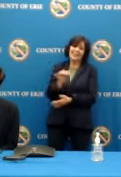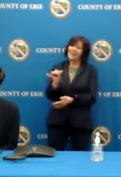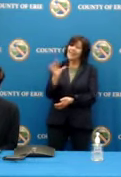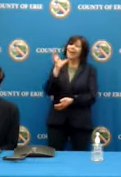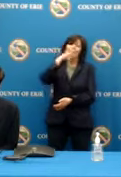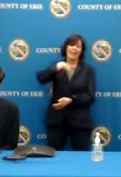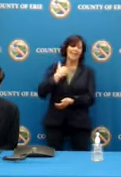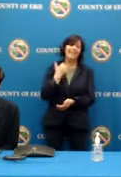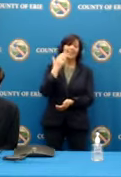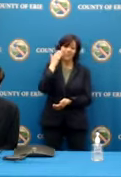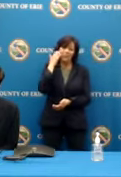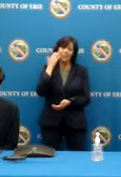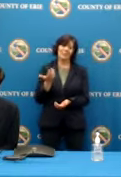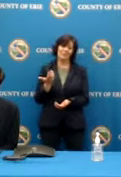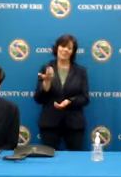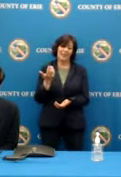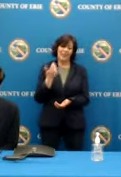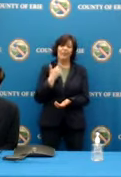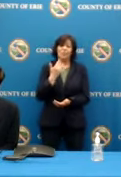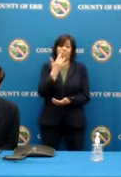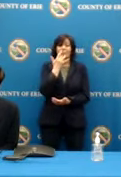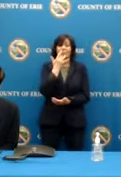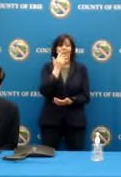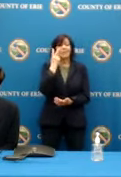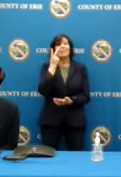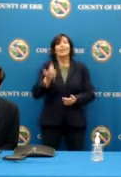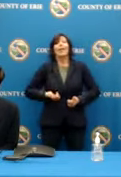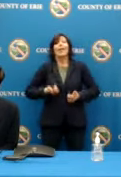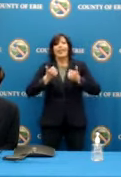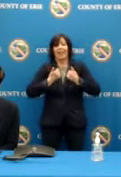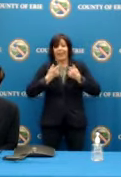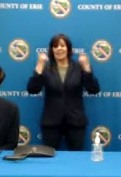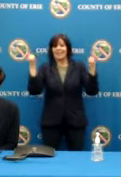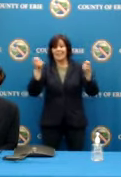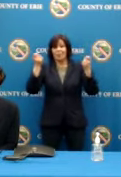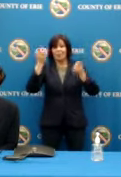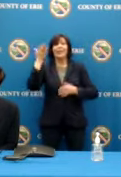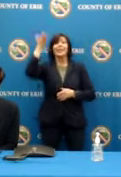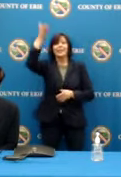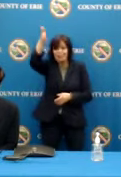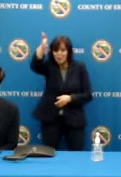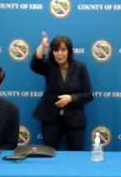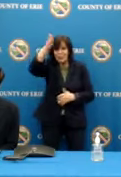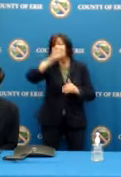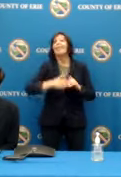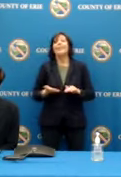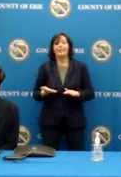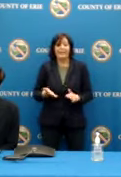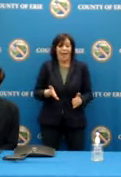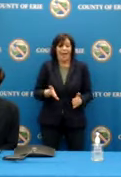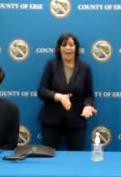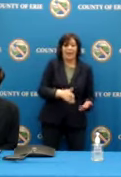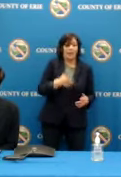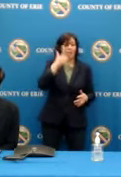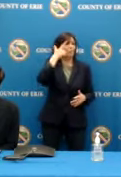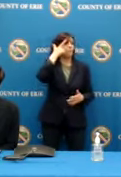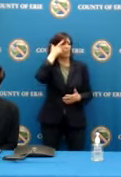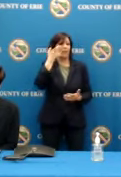Easter. I would much rather see people alive celebrating Masses at a future date than dying because they